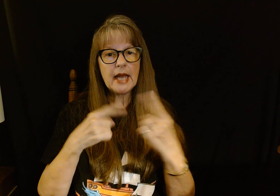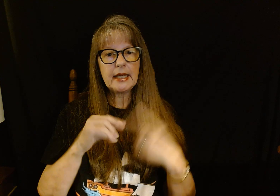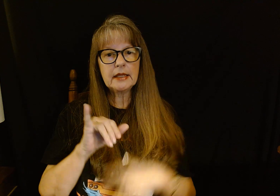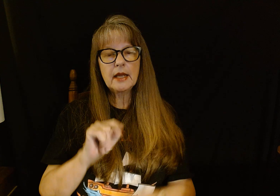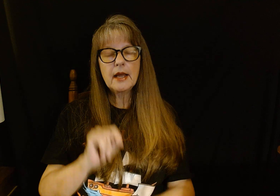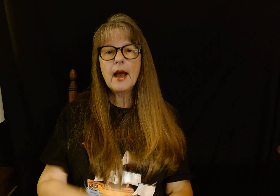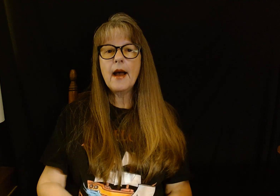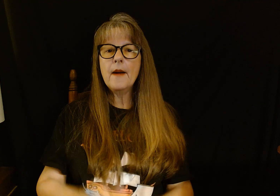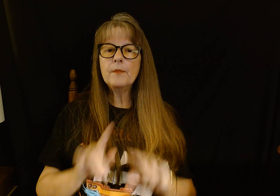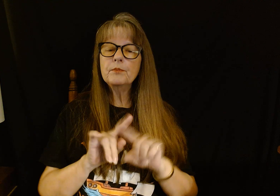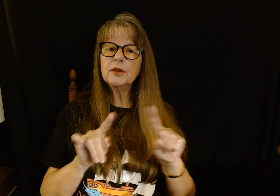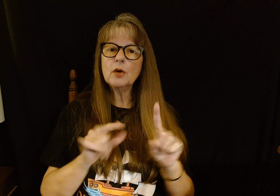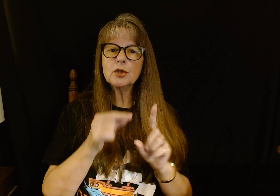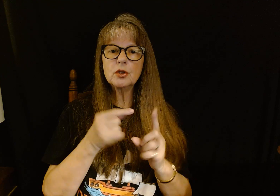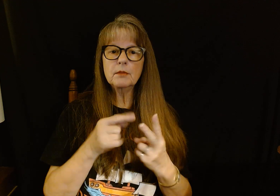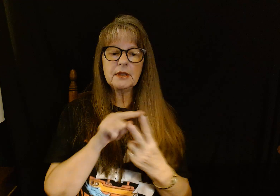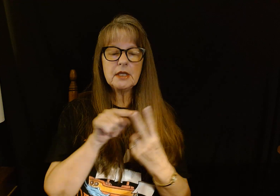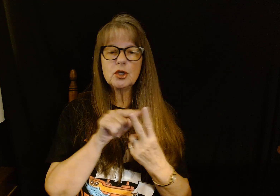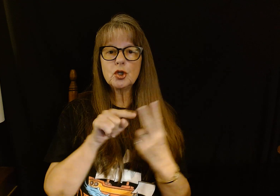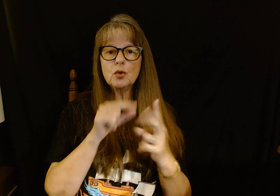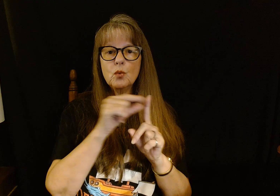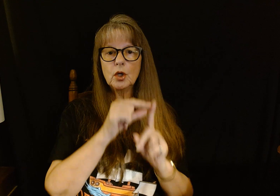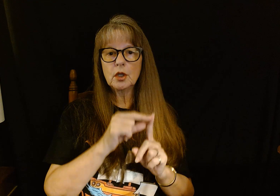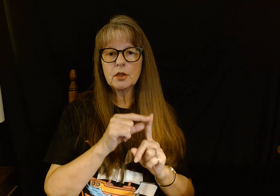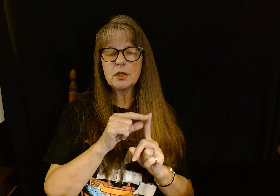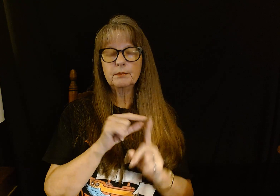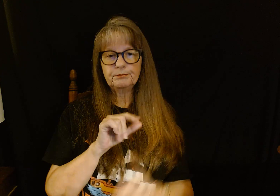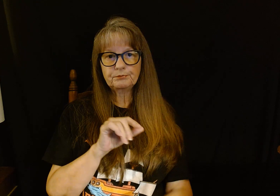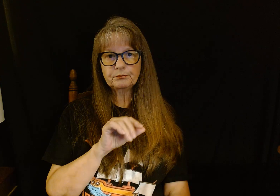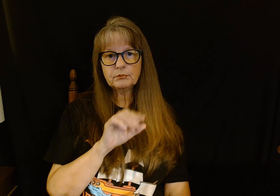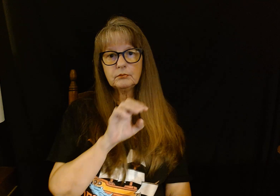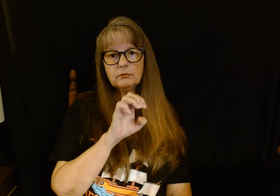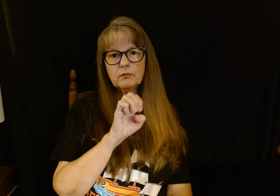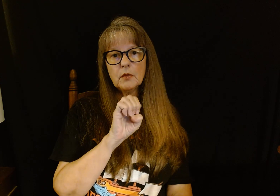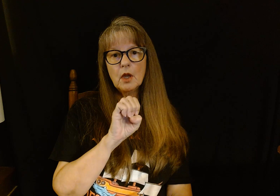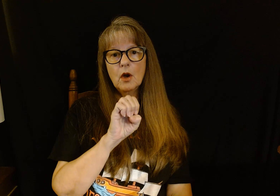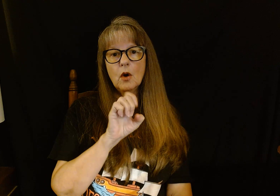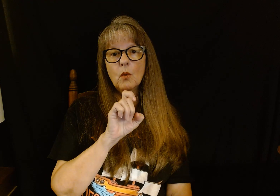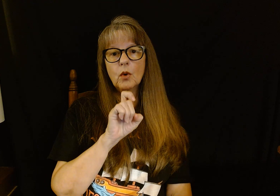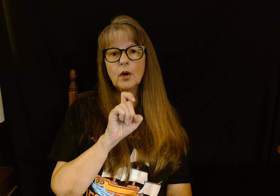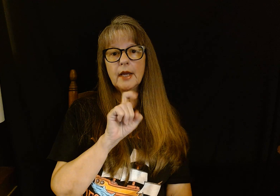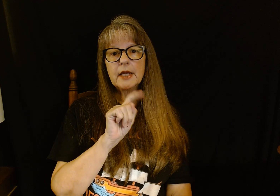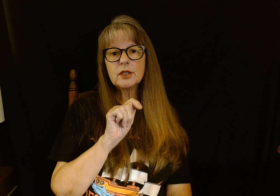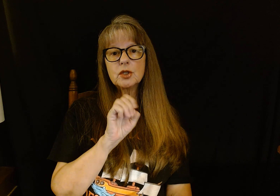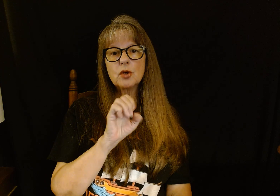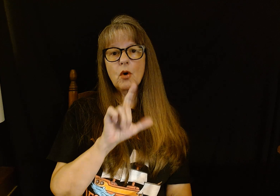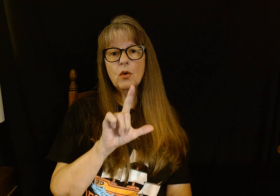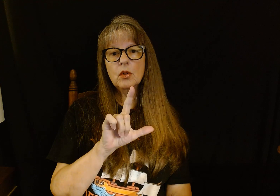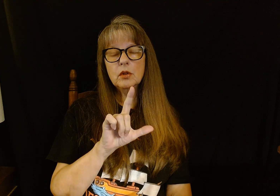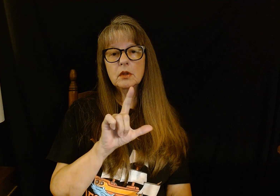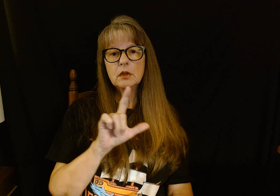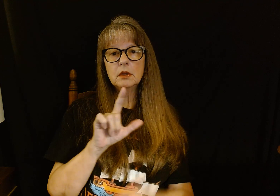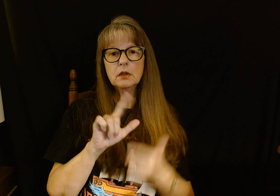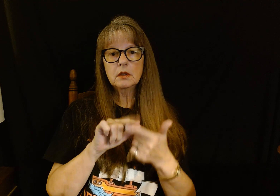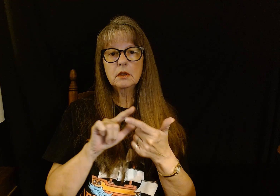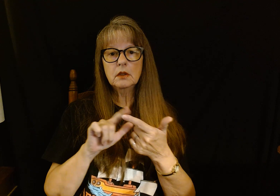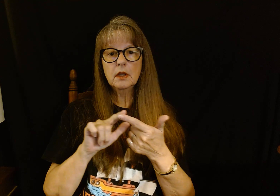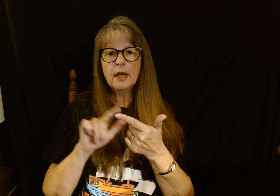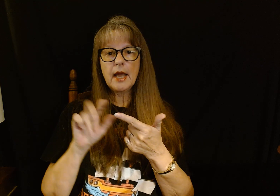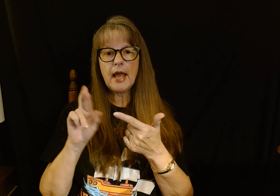it. But these two words were extol